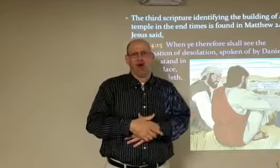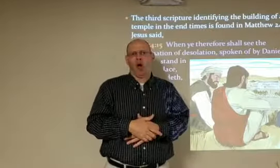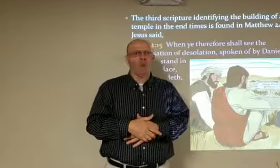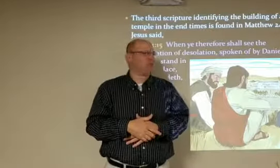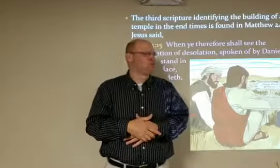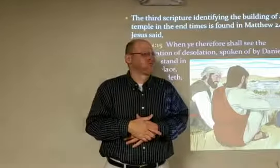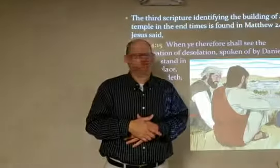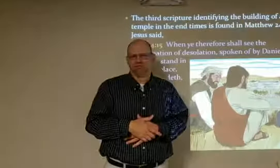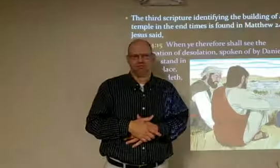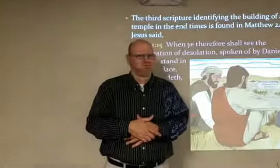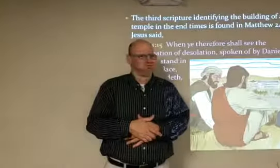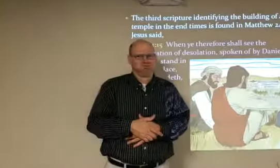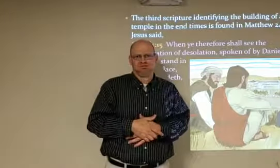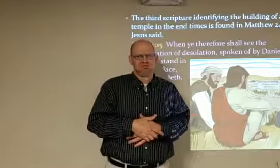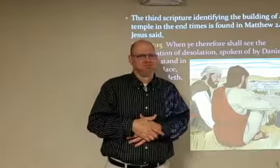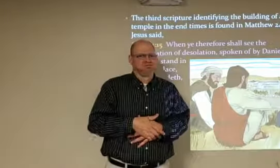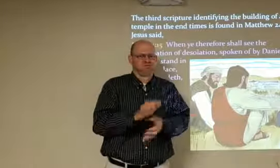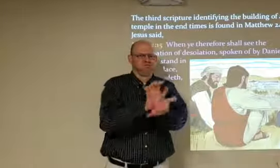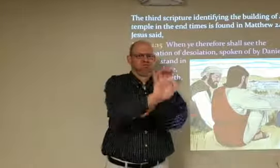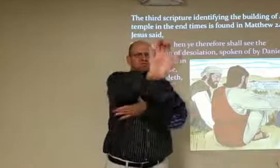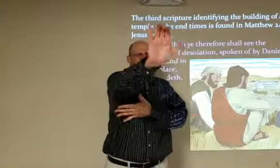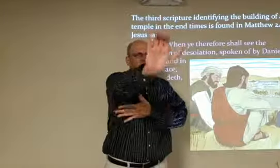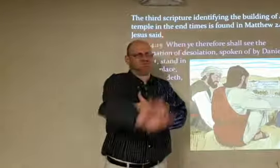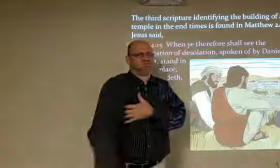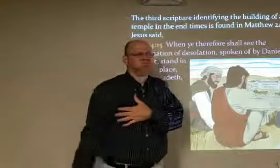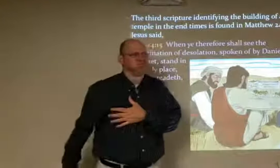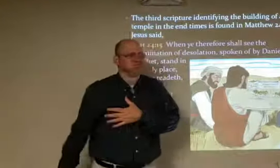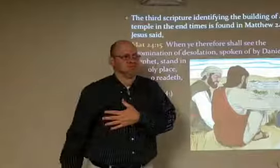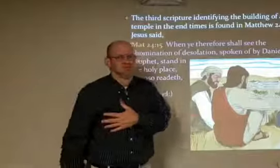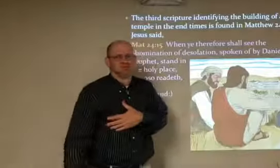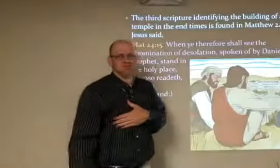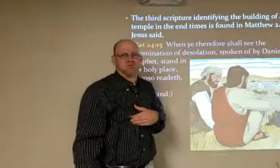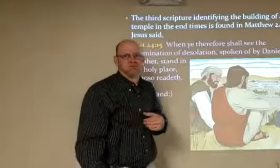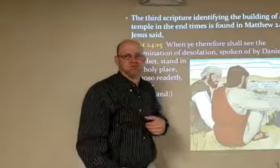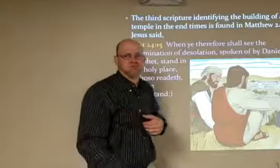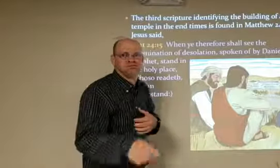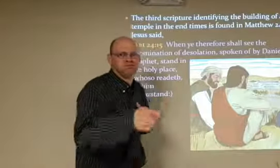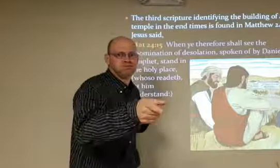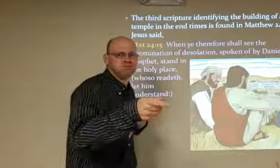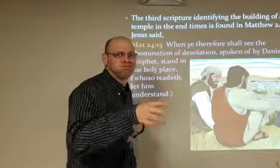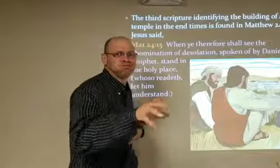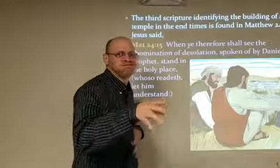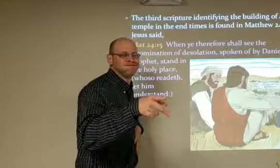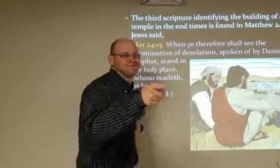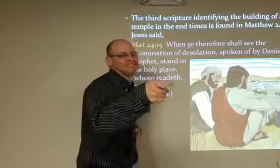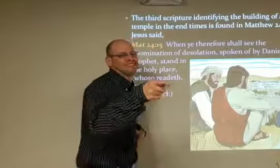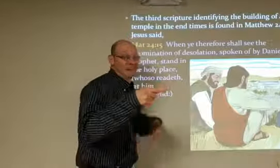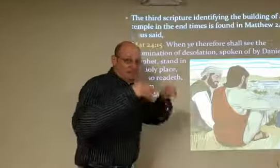and water and living. You don't take that mark, you're not allowed to have anything for your